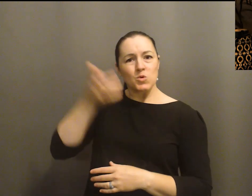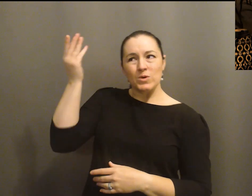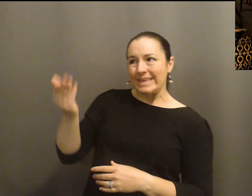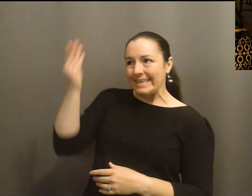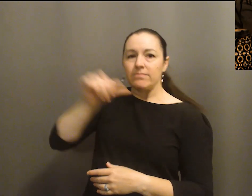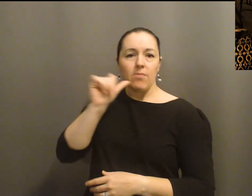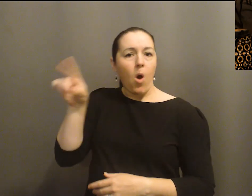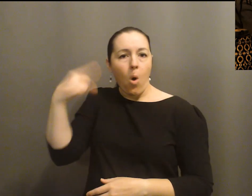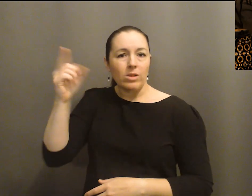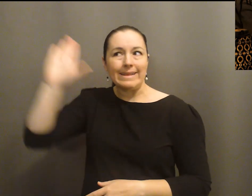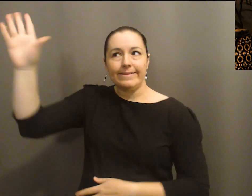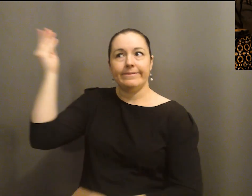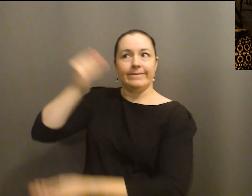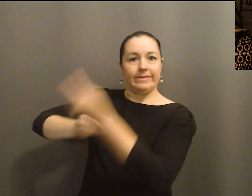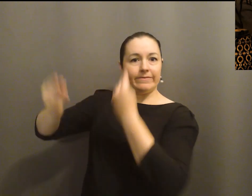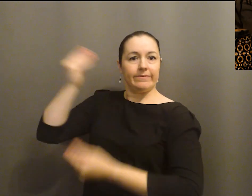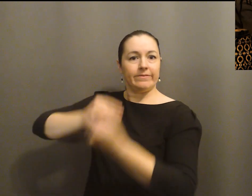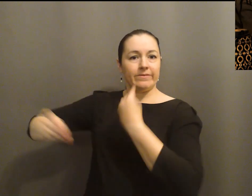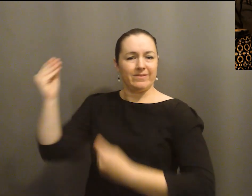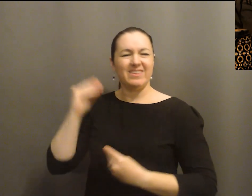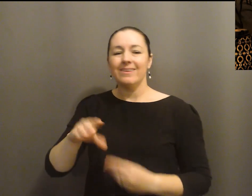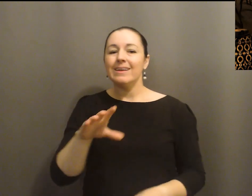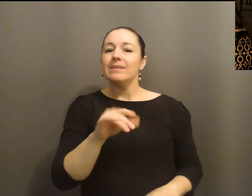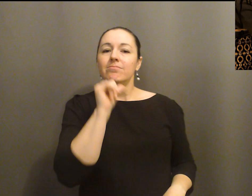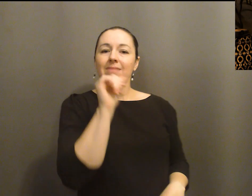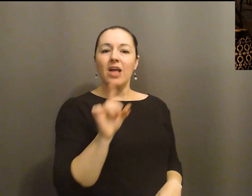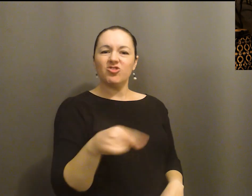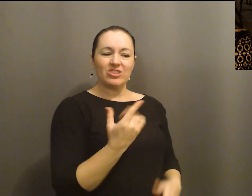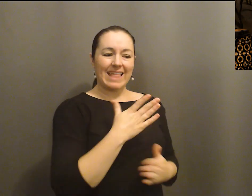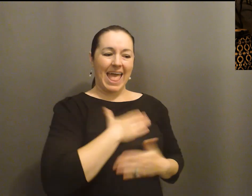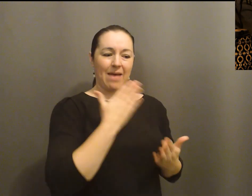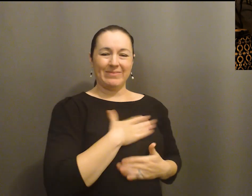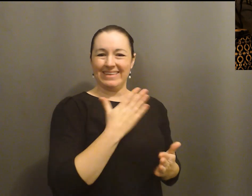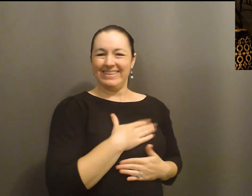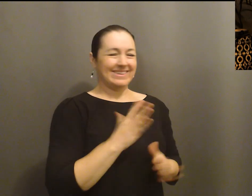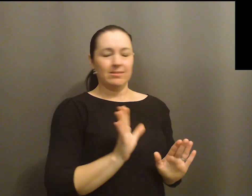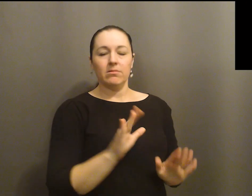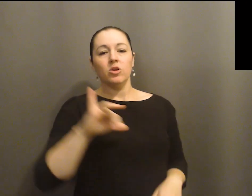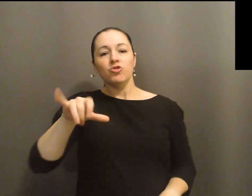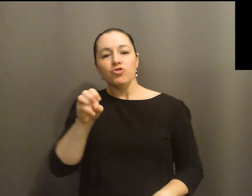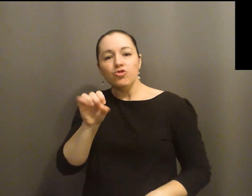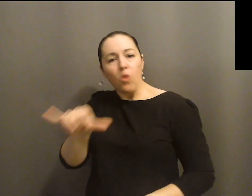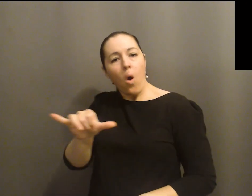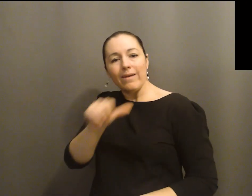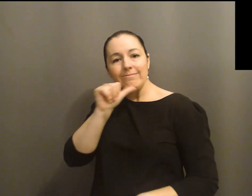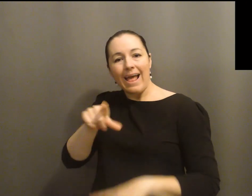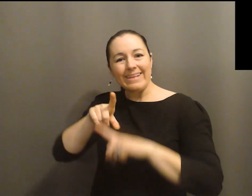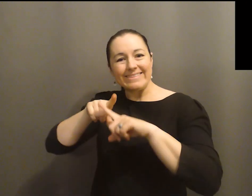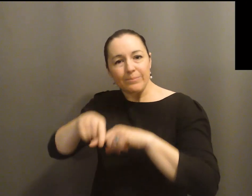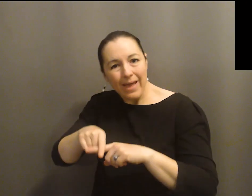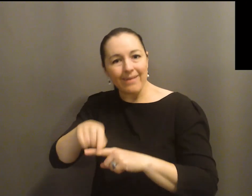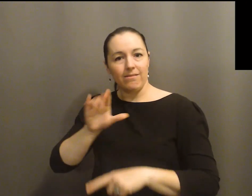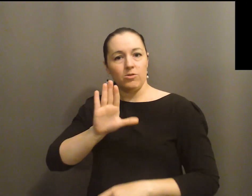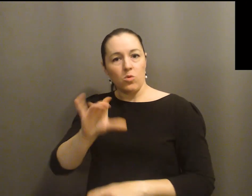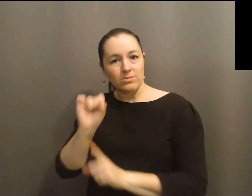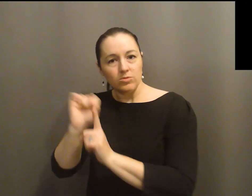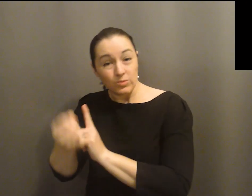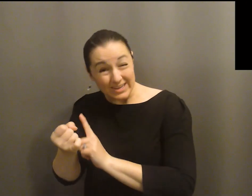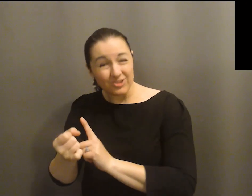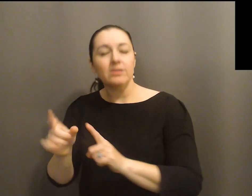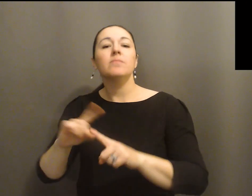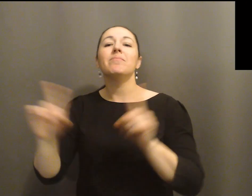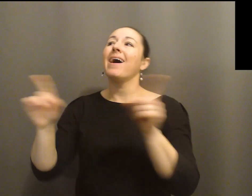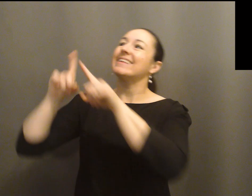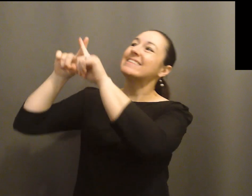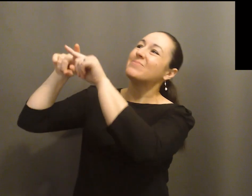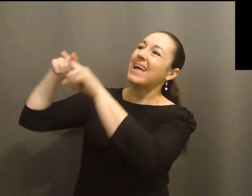Joy is deeper than happiness Because happiness Is dependent on circumstances Or happenings Joy is not dependent On circumstances But it's